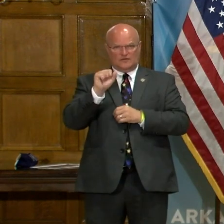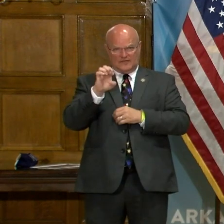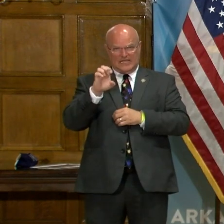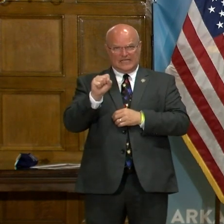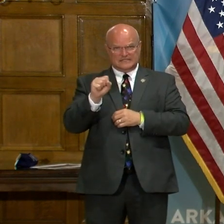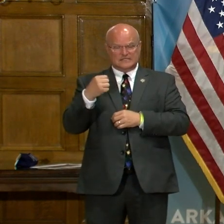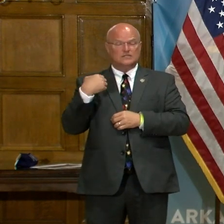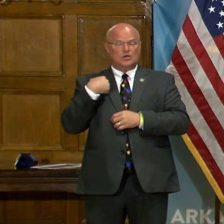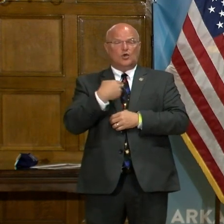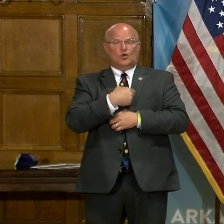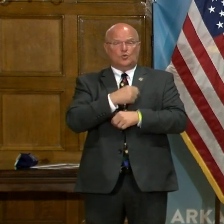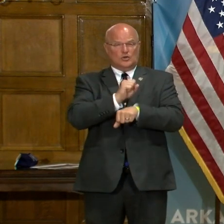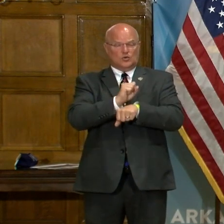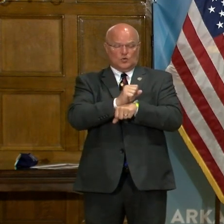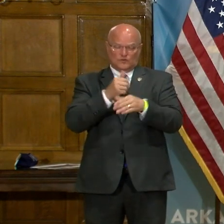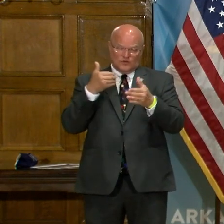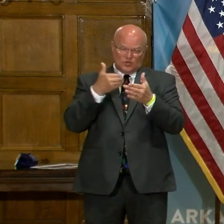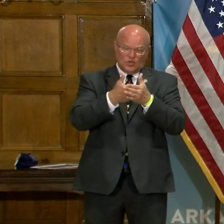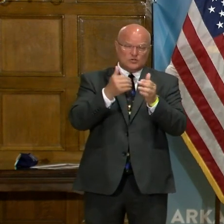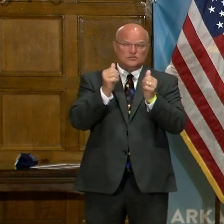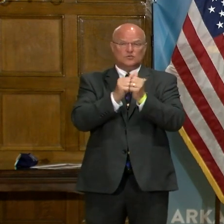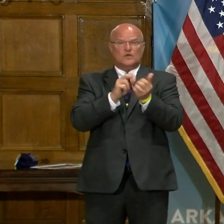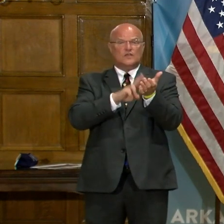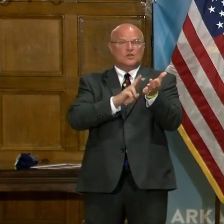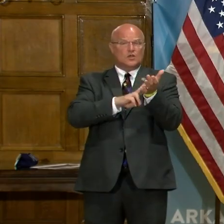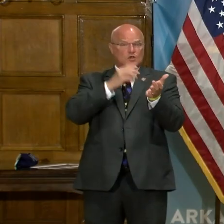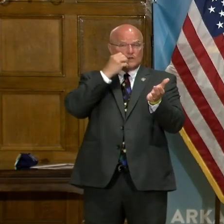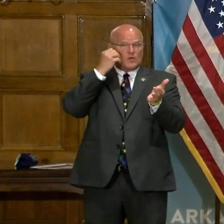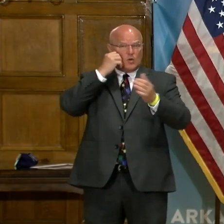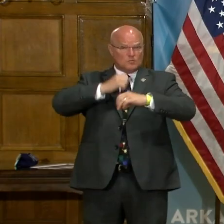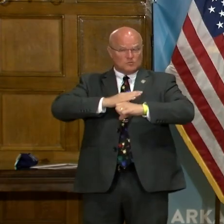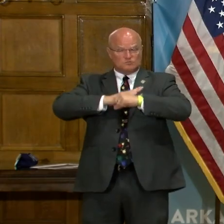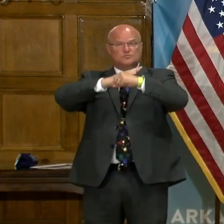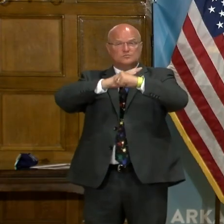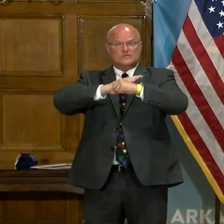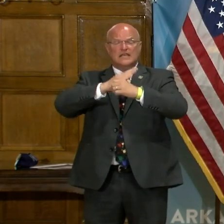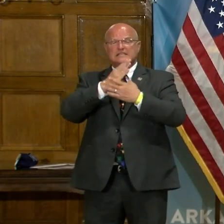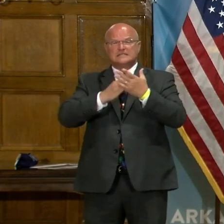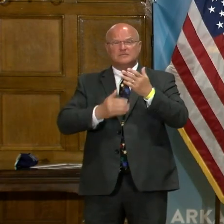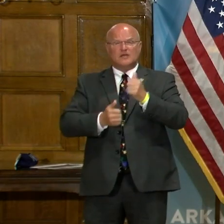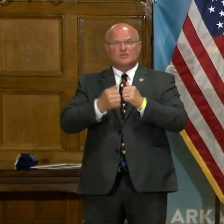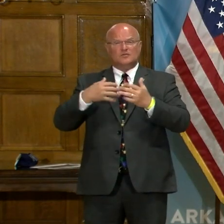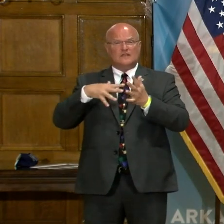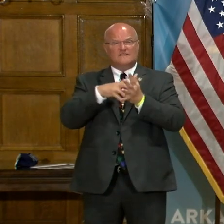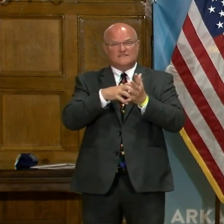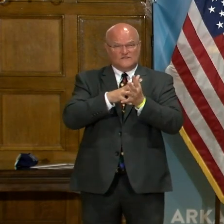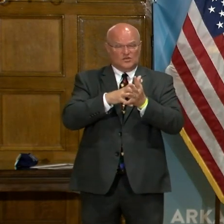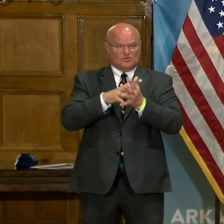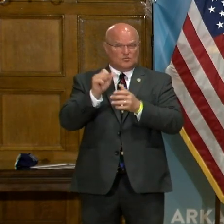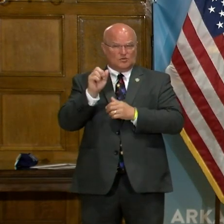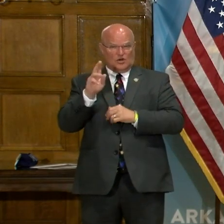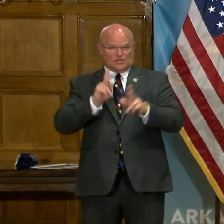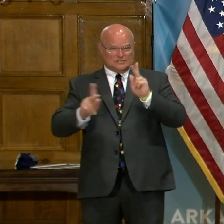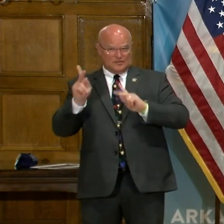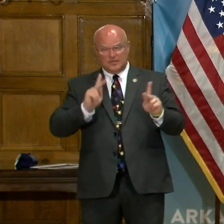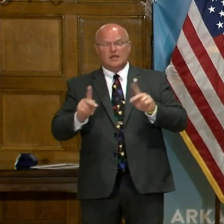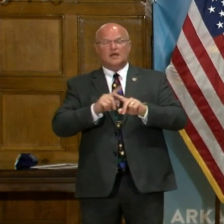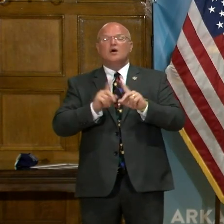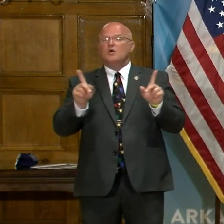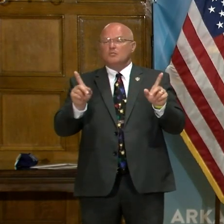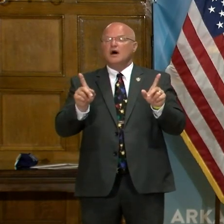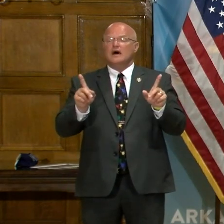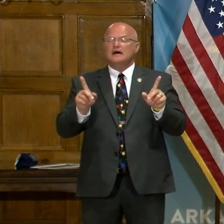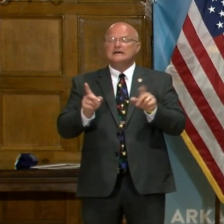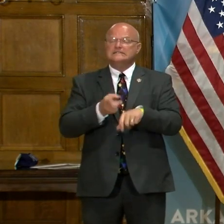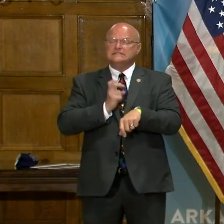cases. We work very closely with the nursing homes to protect some of our most vulnerable Arkansans, but